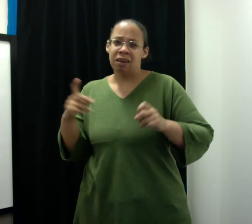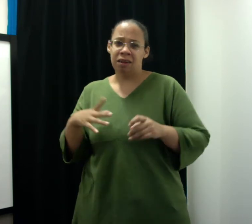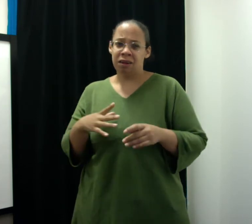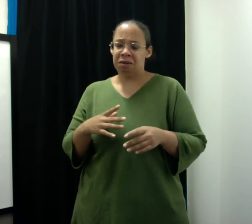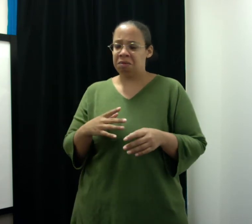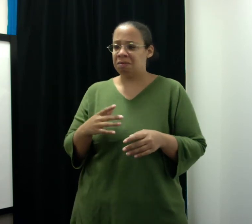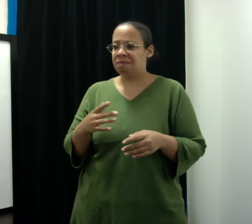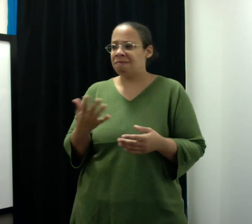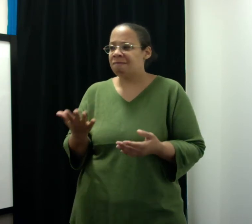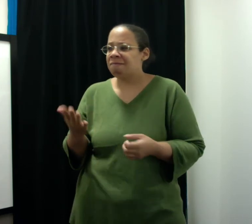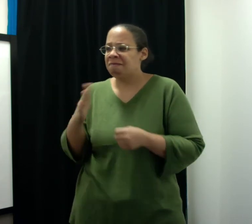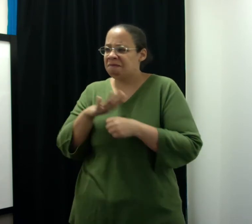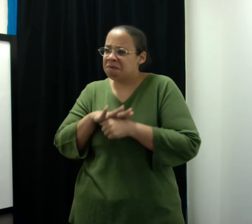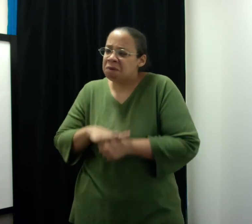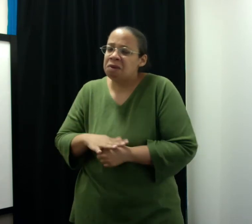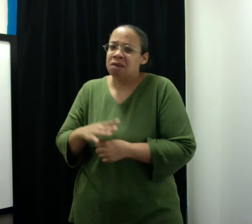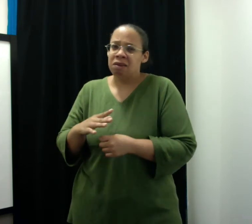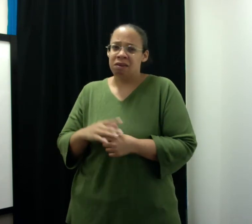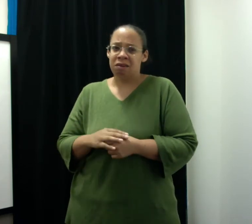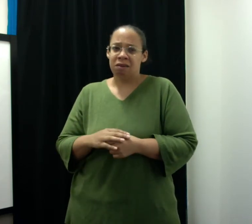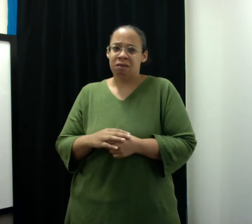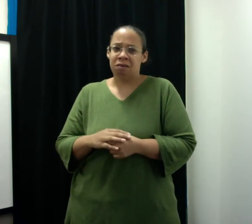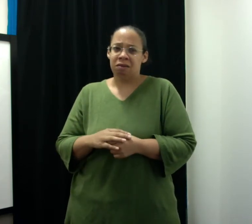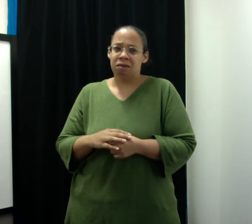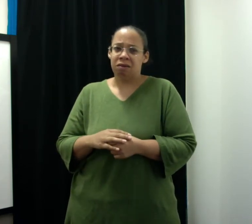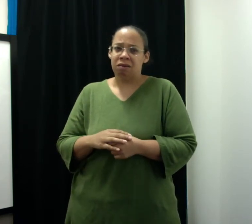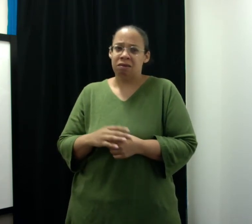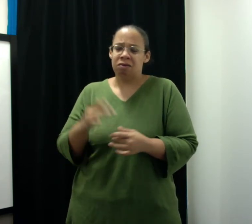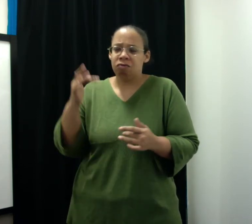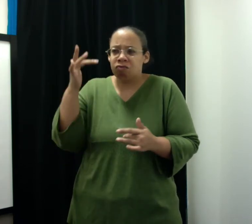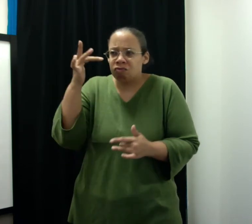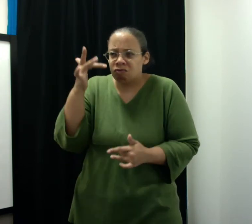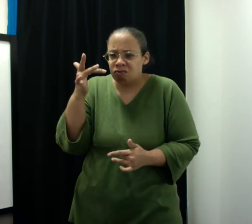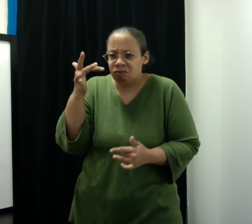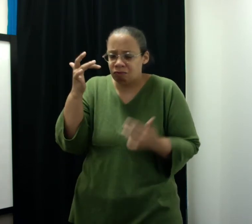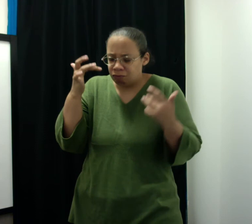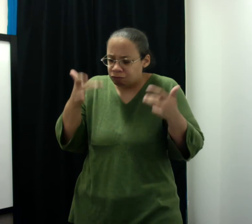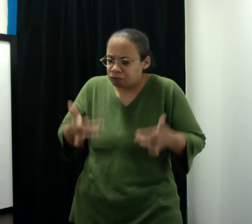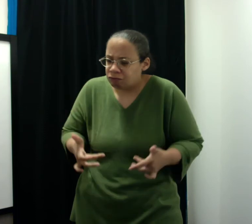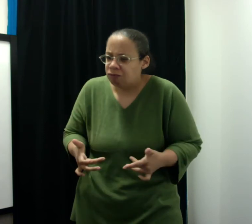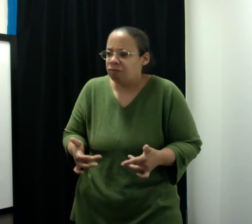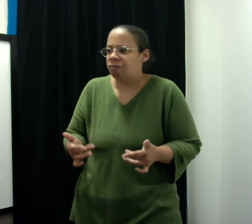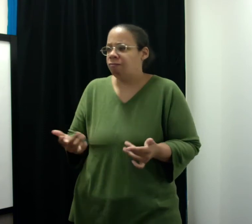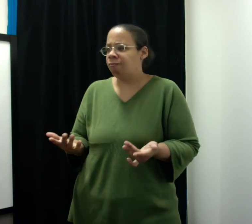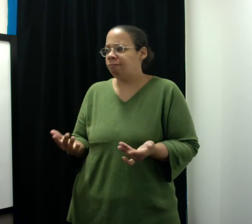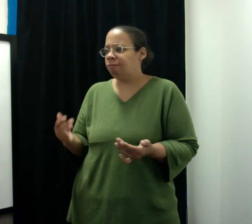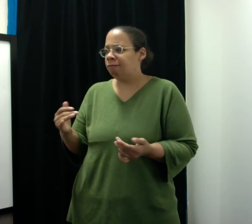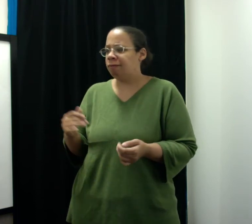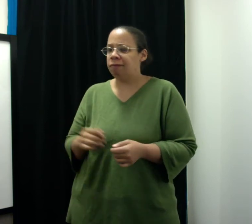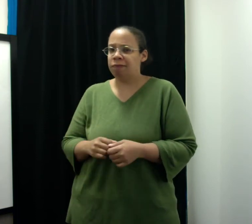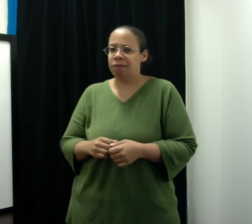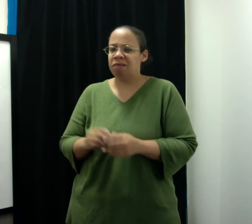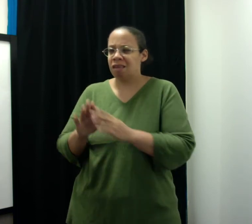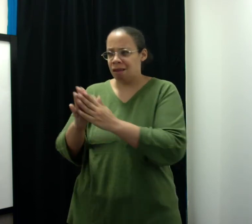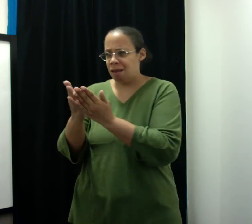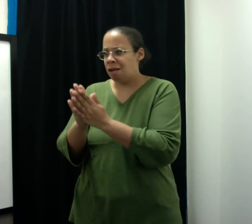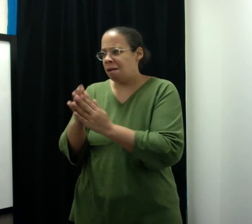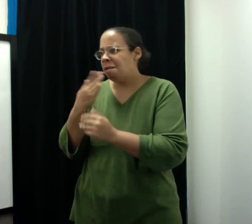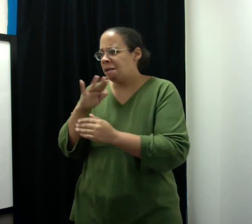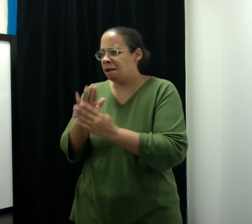group, and not Isis, the ancient Egyptian goddess, continue to be published, I will keep building one colorful